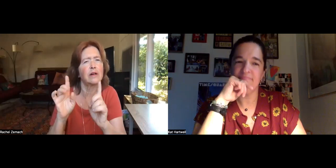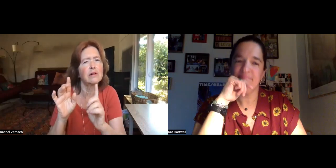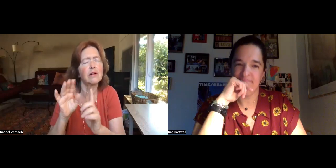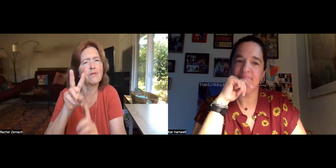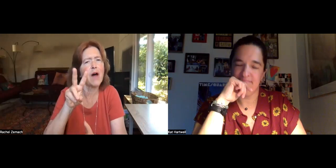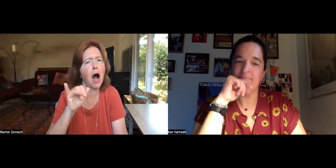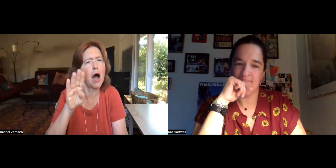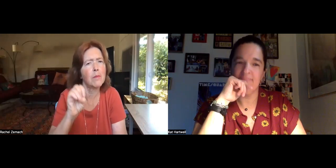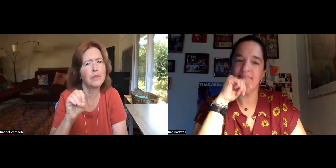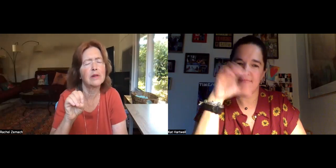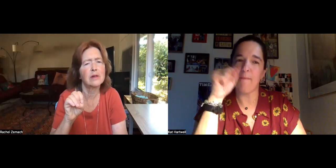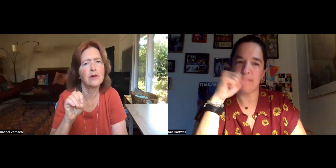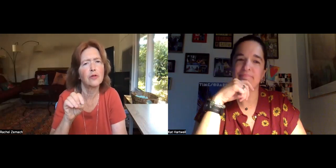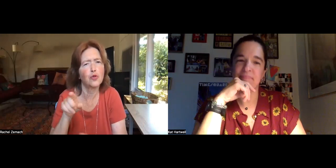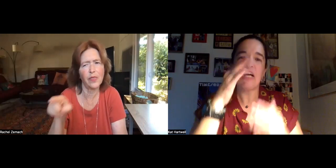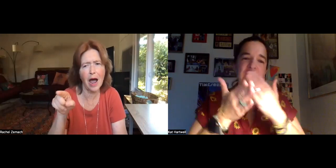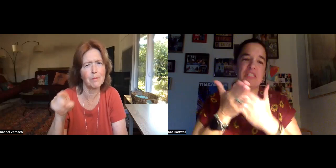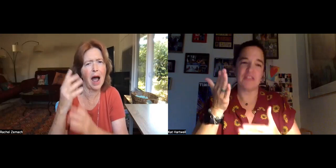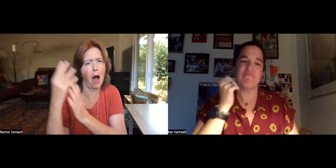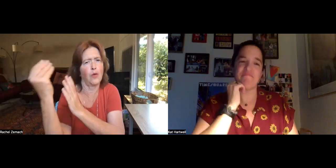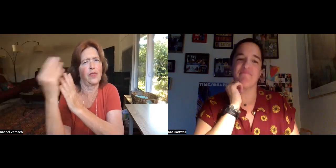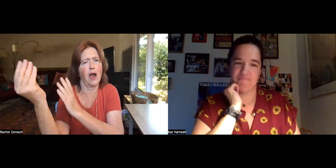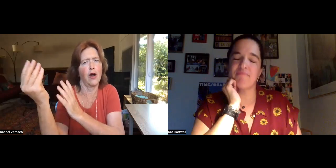different parts, yep, for them out there.